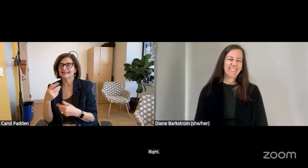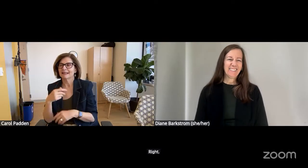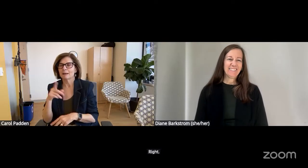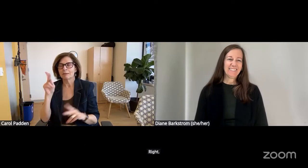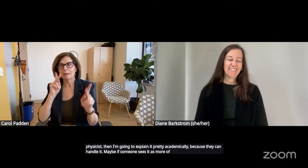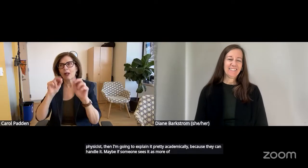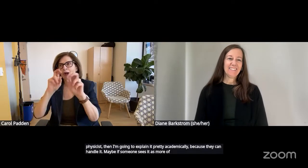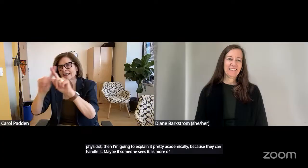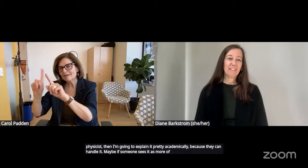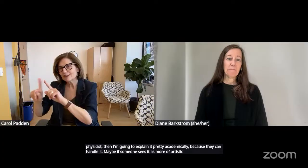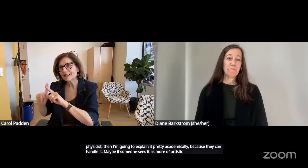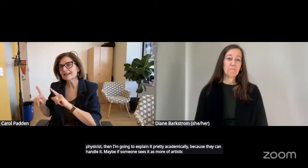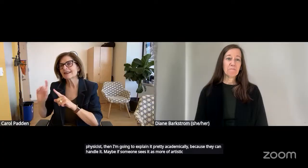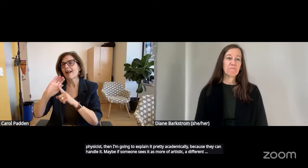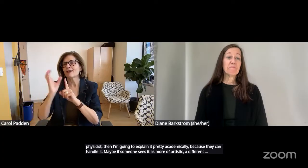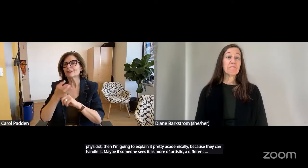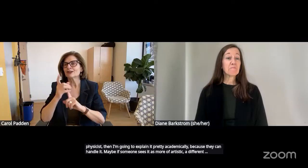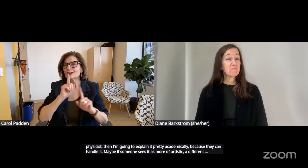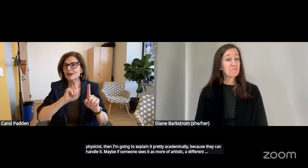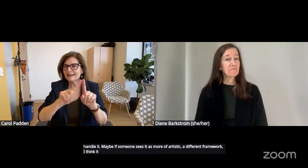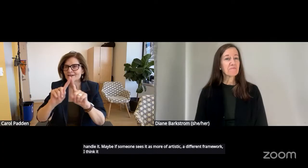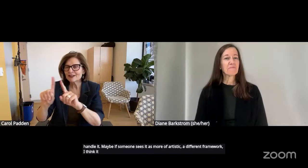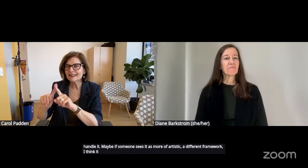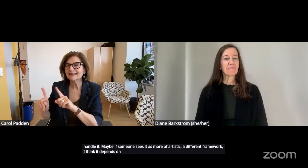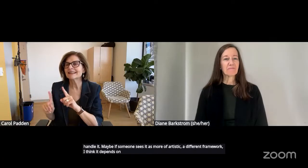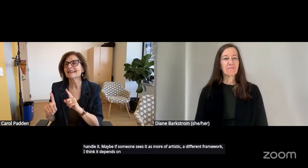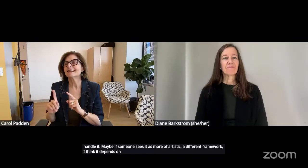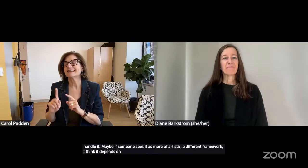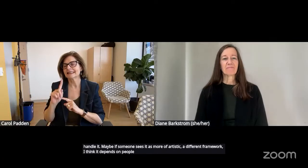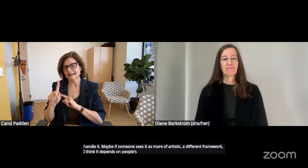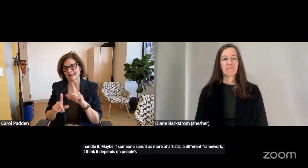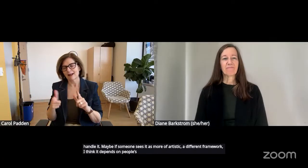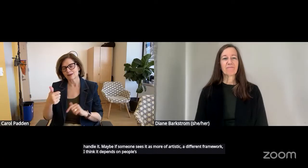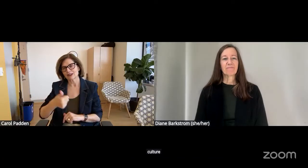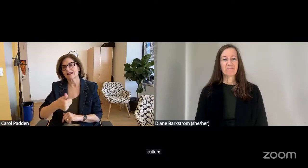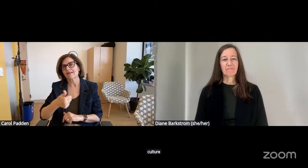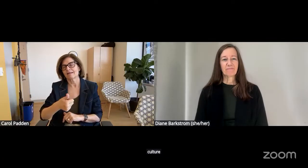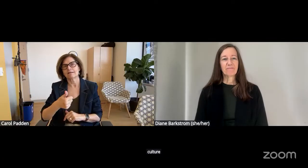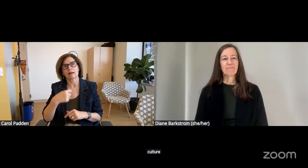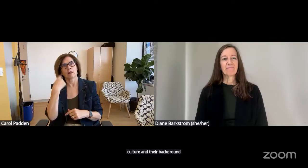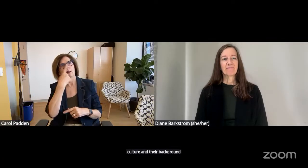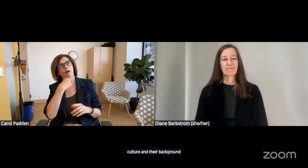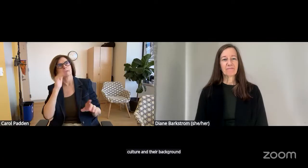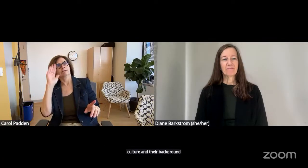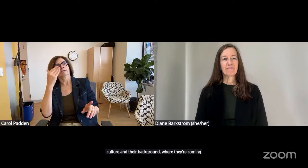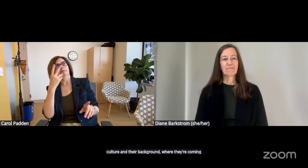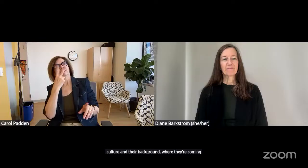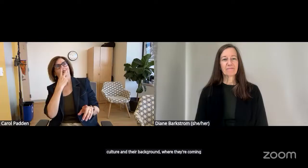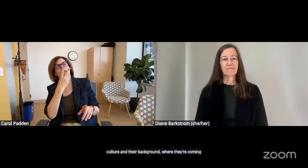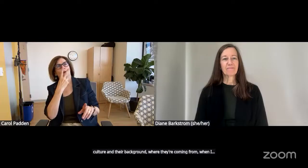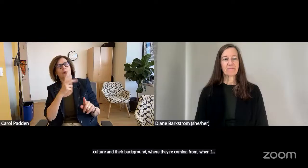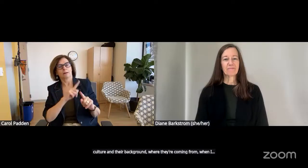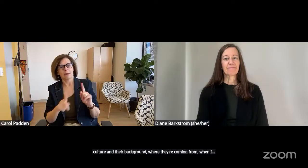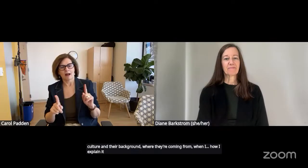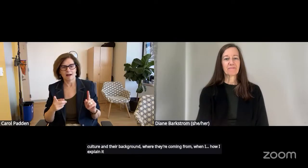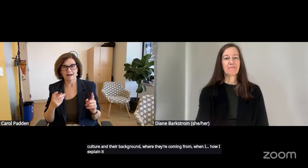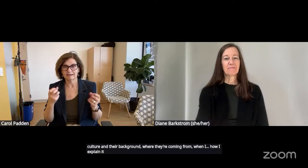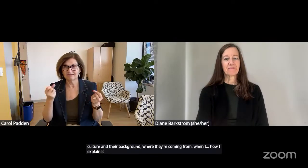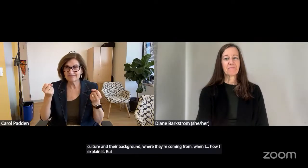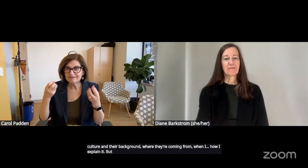artistic, a different framework, I think it depends on people's culture and their background, where they're coming from, how I explain it. But I